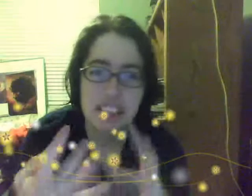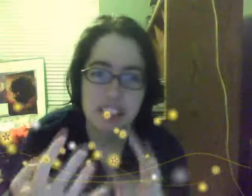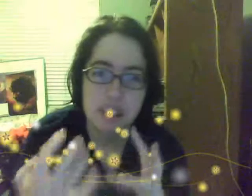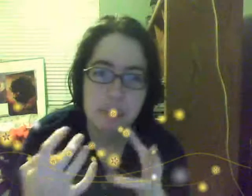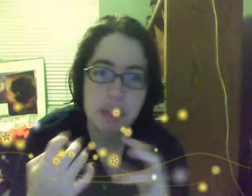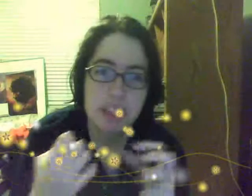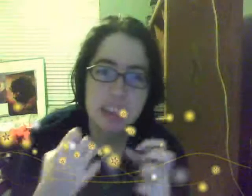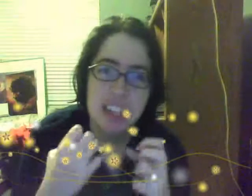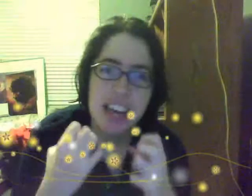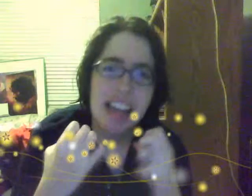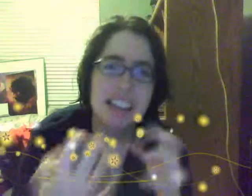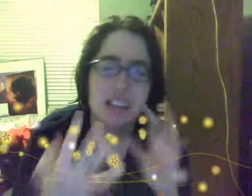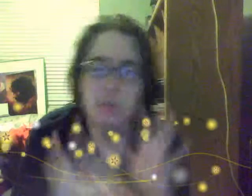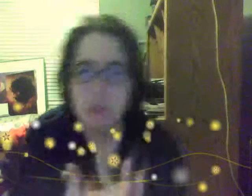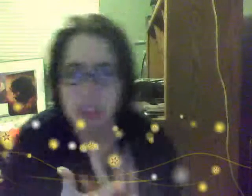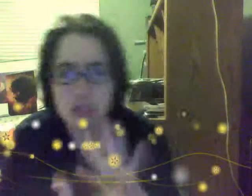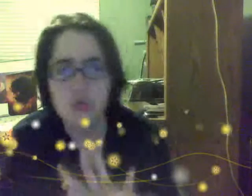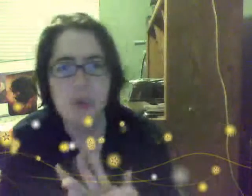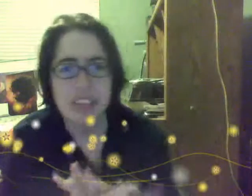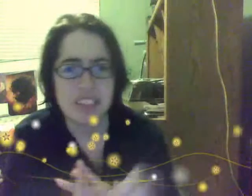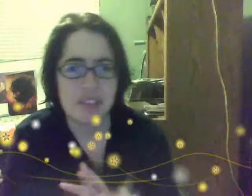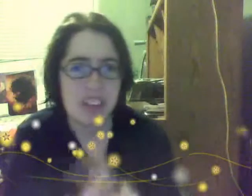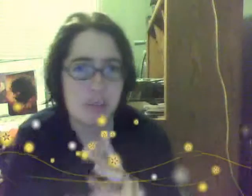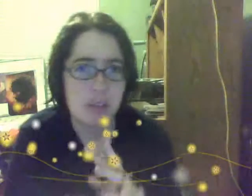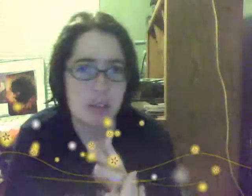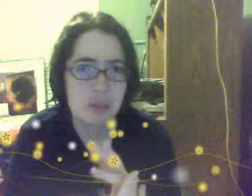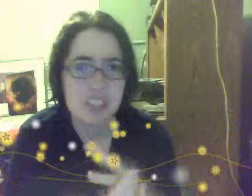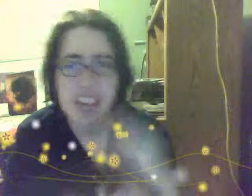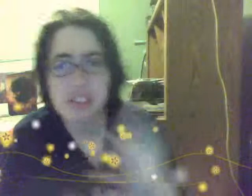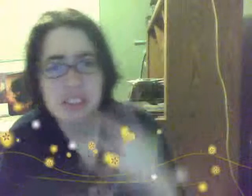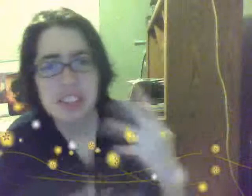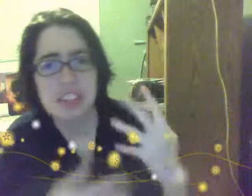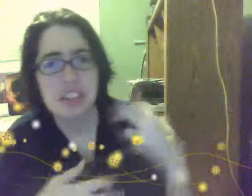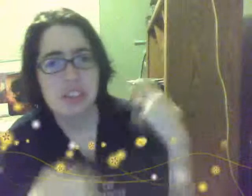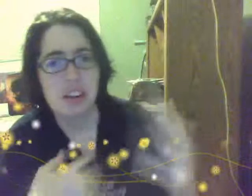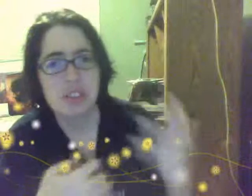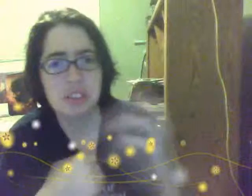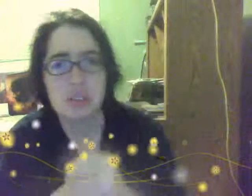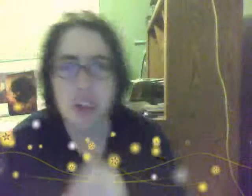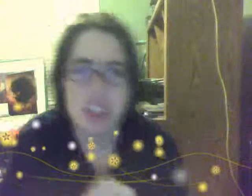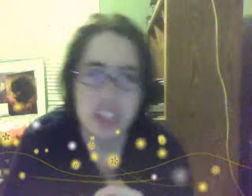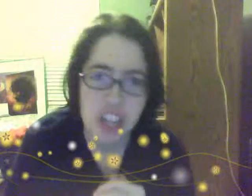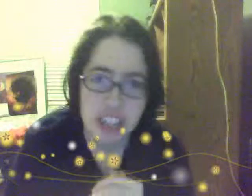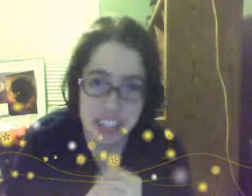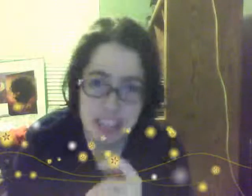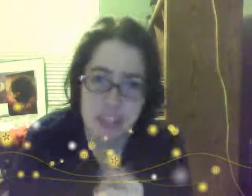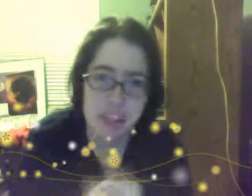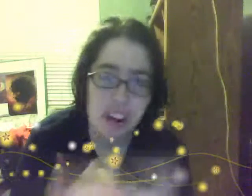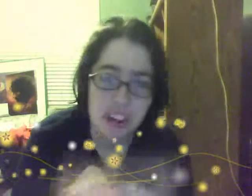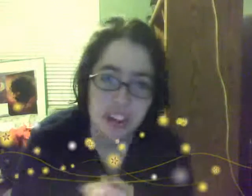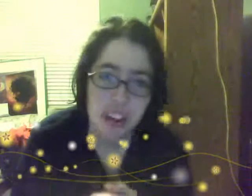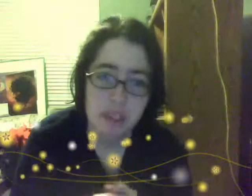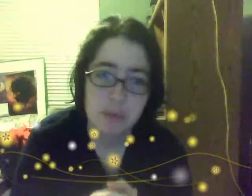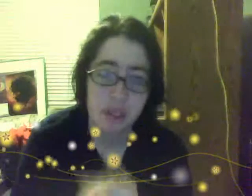together, but at least once or twice every episode, Kevin calls to try to check in on Tom. So you